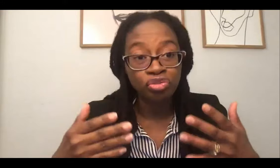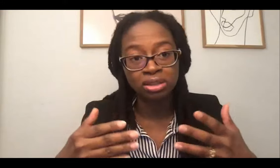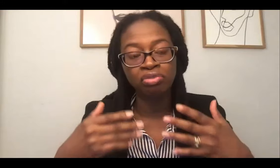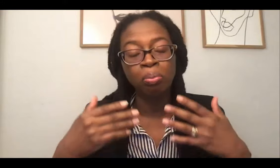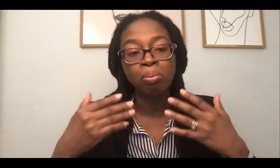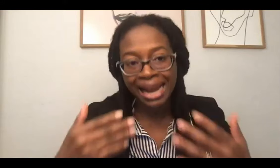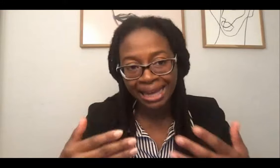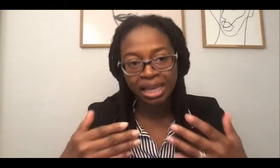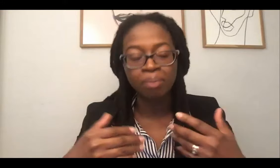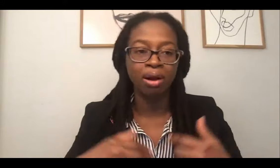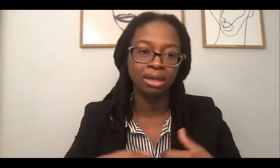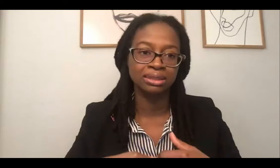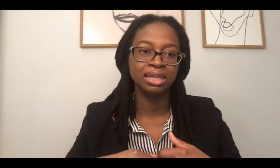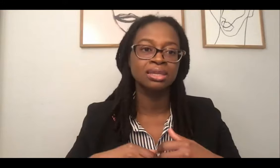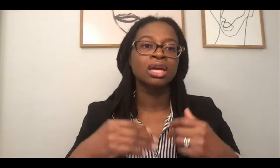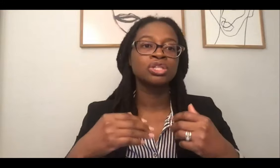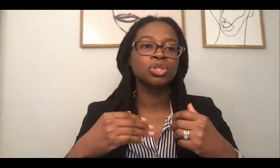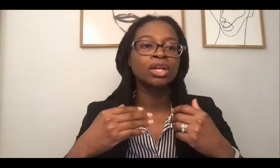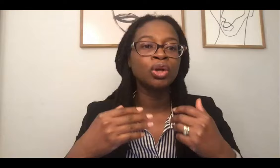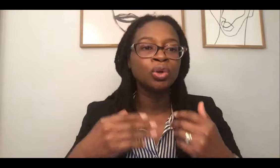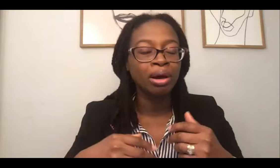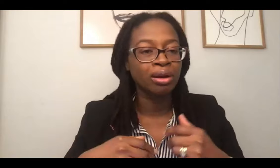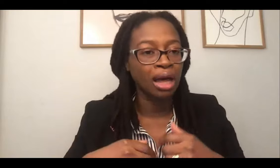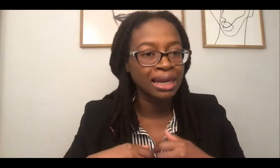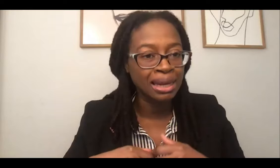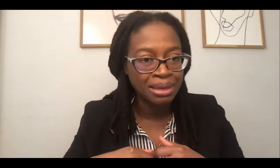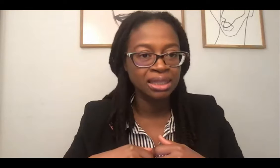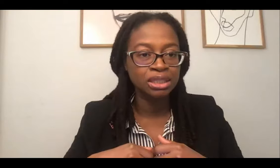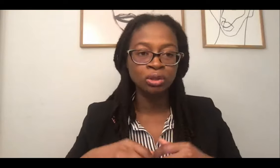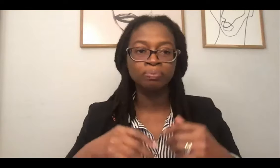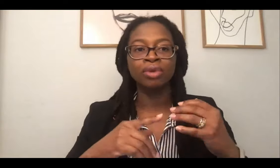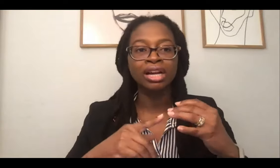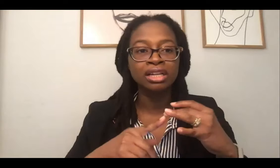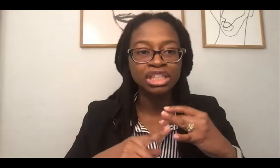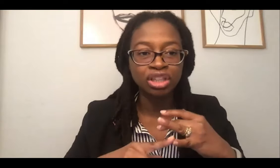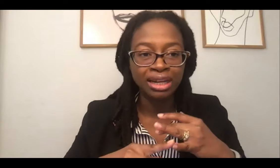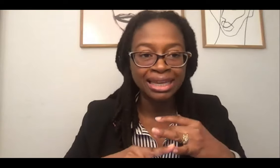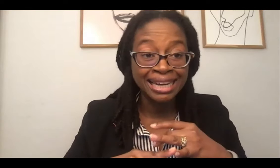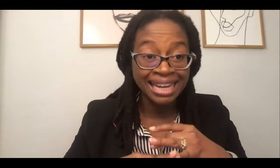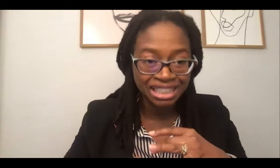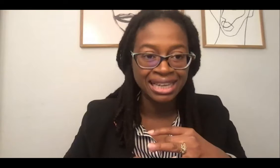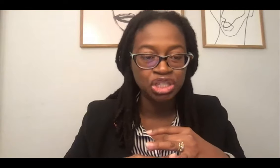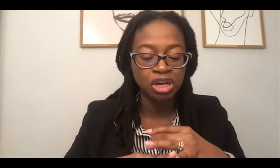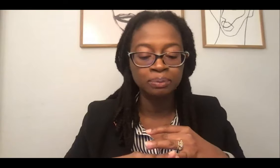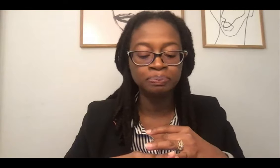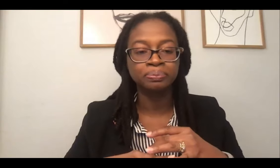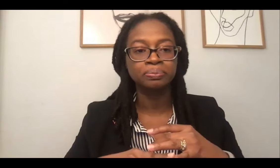of planning processes to include but not limited to recognition in